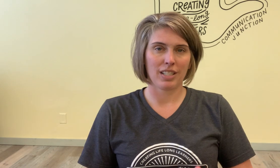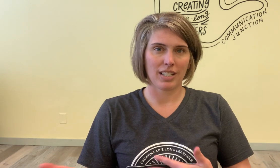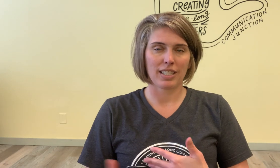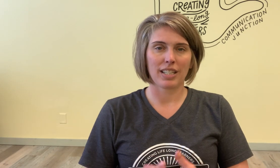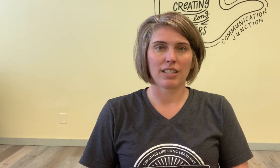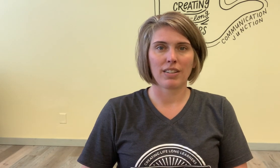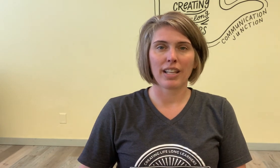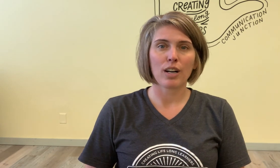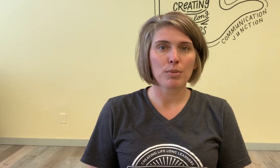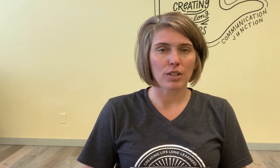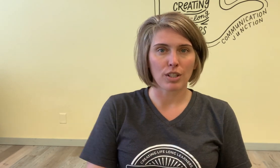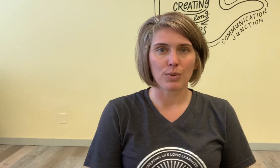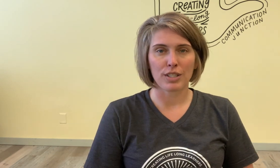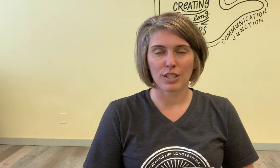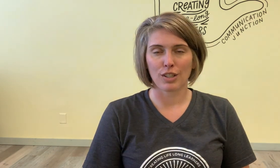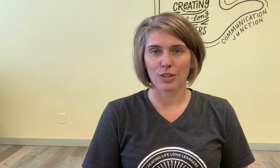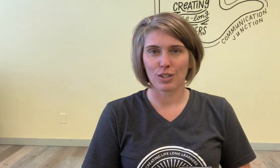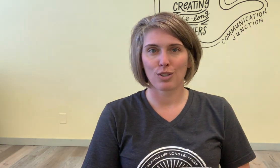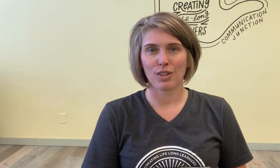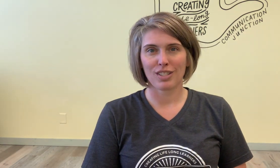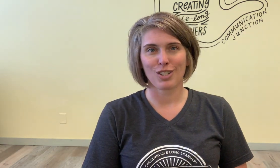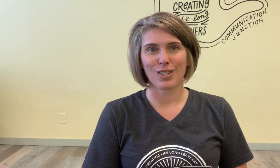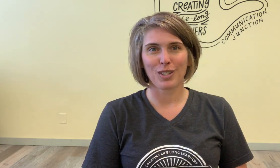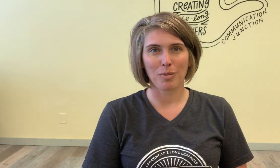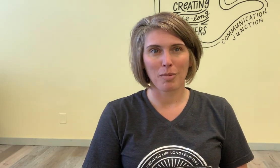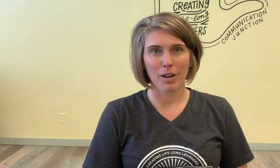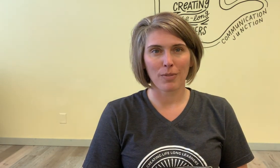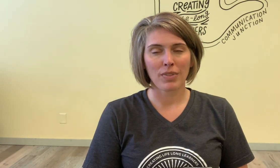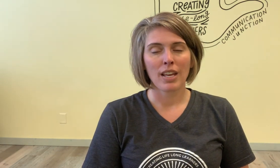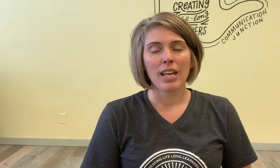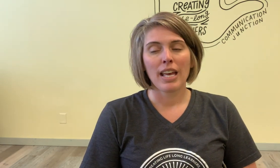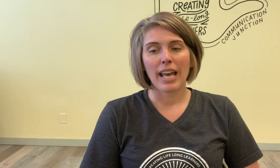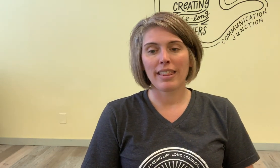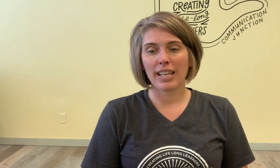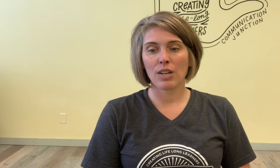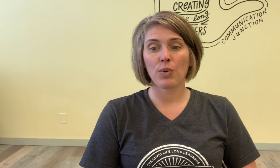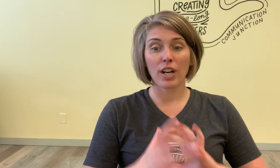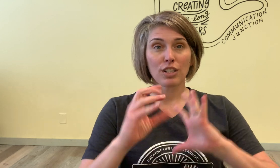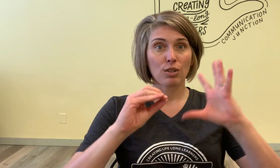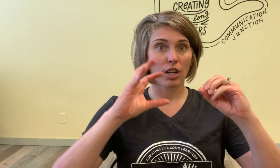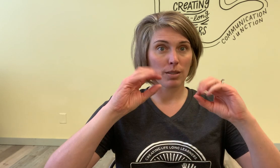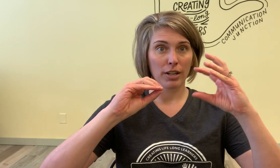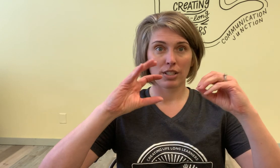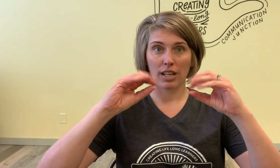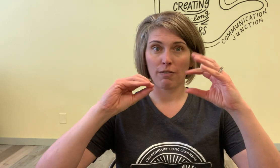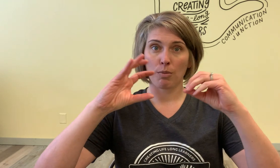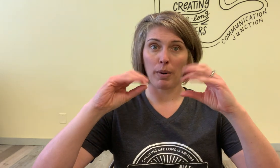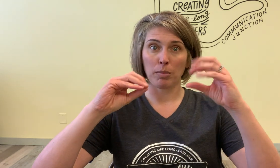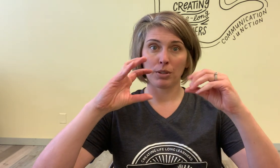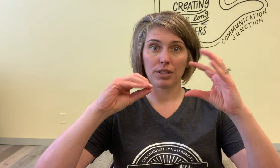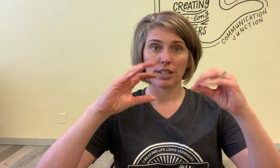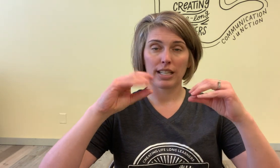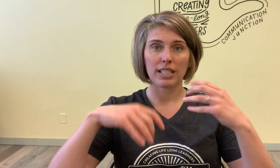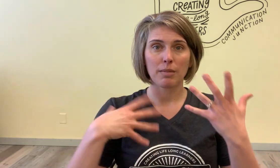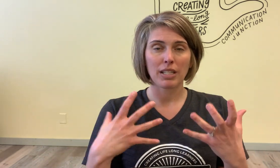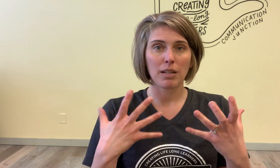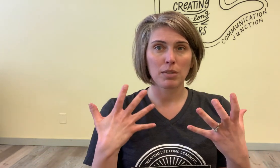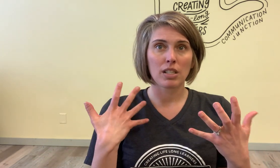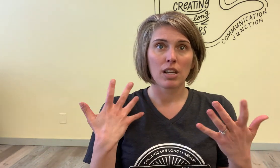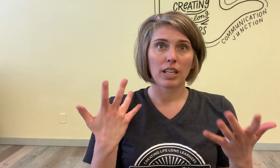the next activity that helps our little ones learn to transition a little bit better. And then we also talked about our sign for bubbles. And sometimes